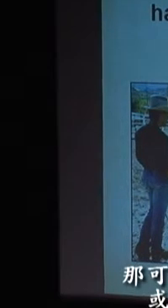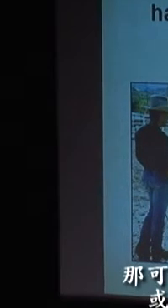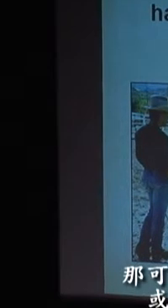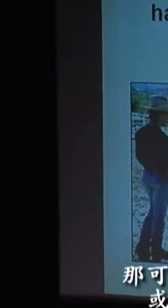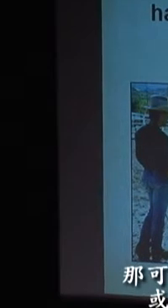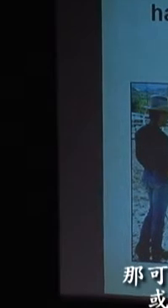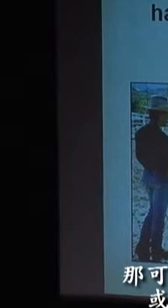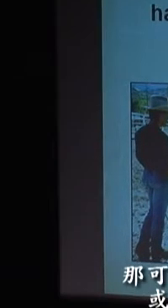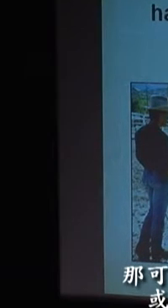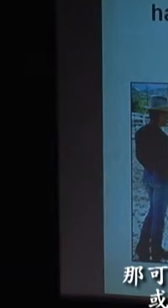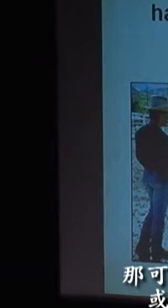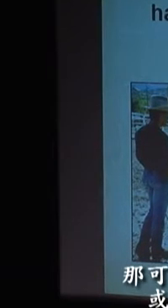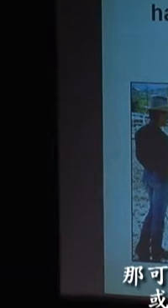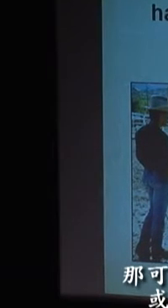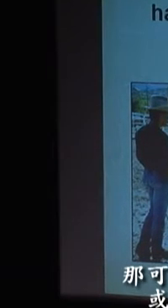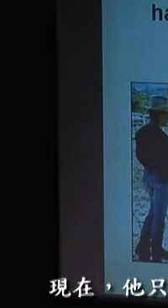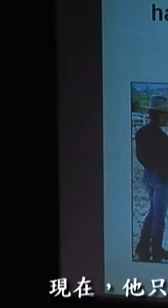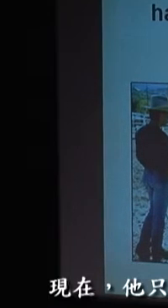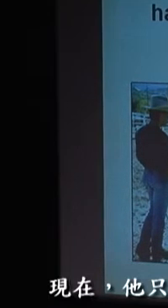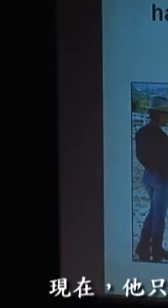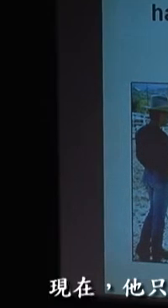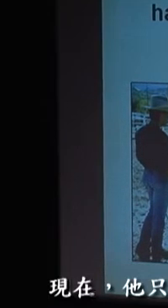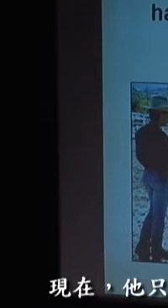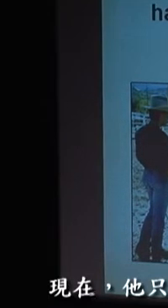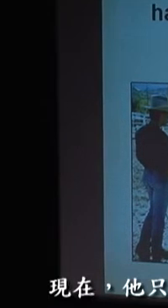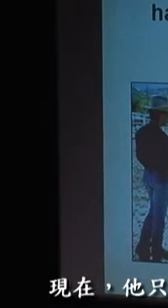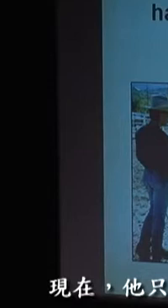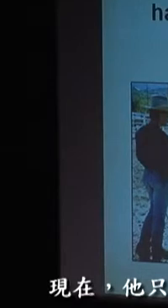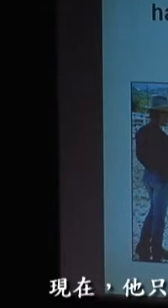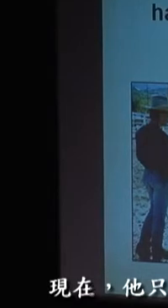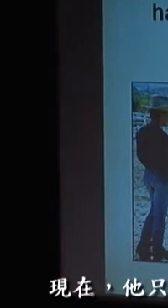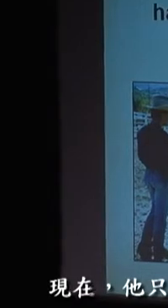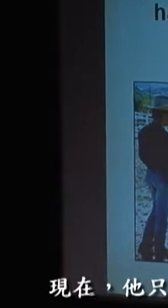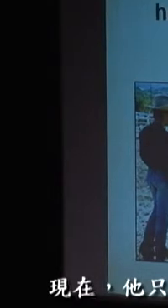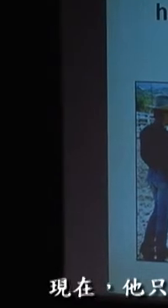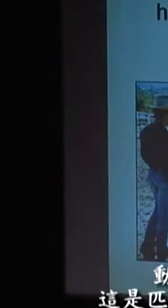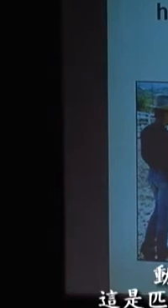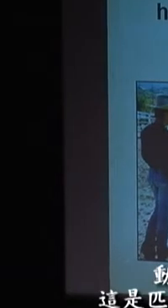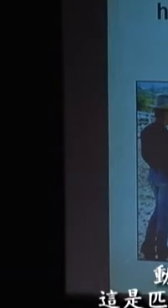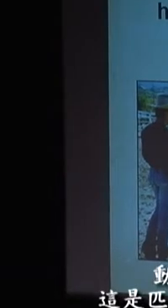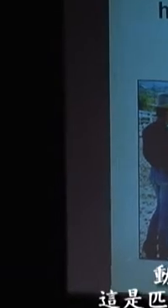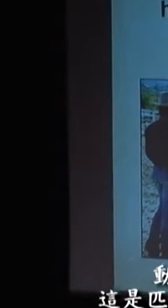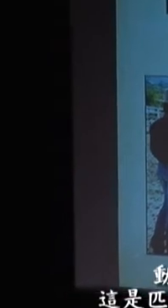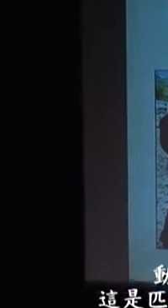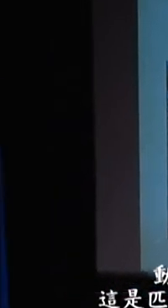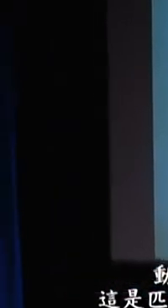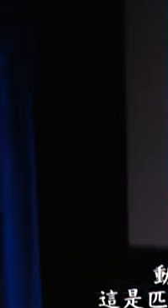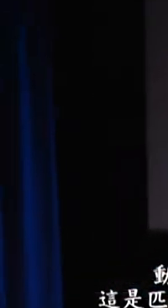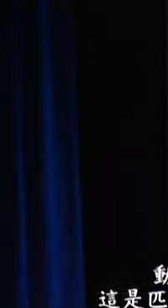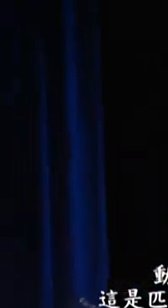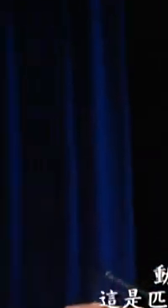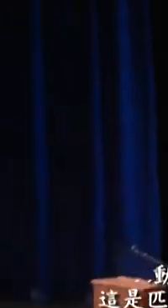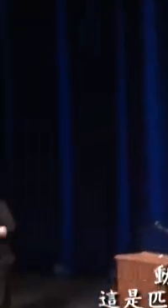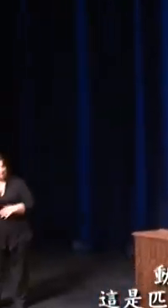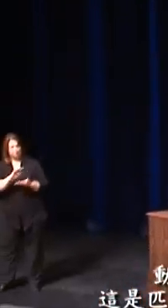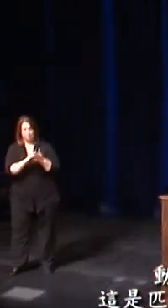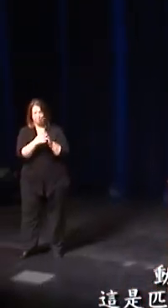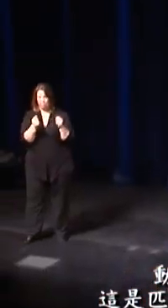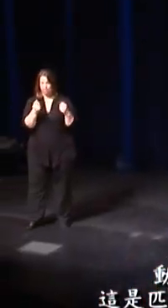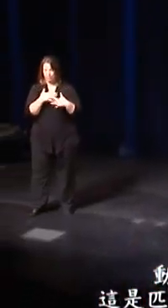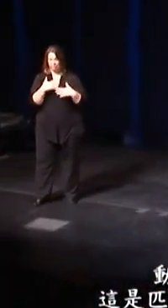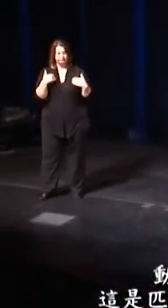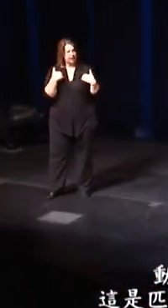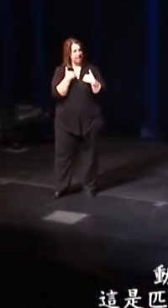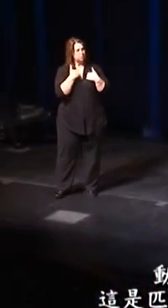eee! Or the smoke alarm gone. Now he just sees the smoke alarm and he's afraid of it. Well, animals can get similar things. Here's a horse